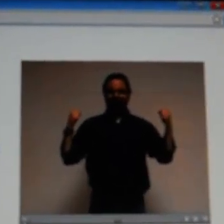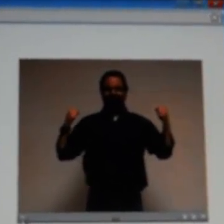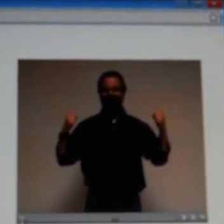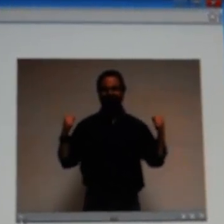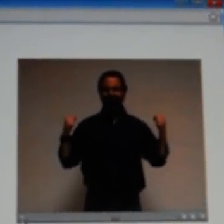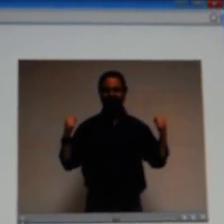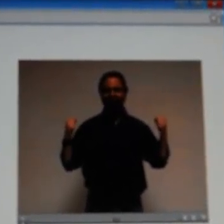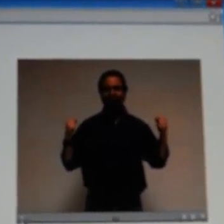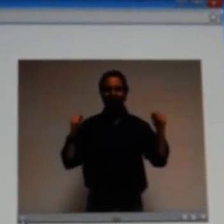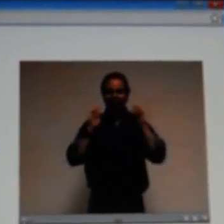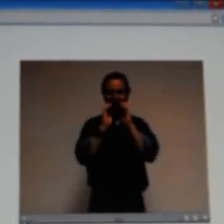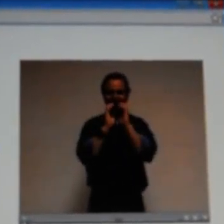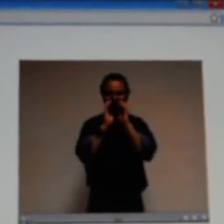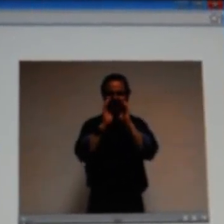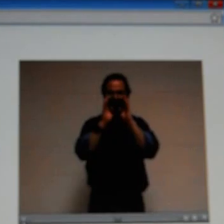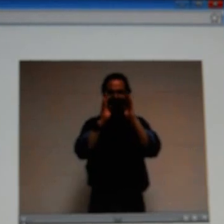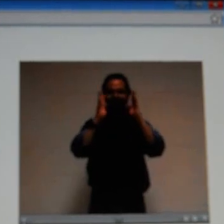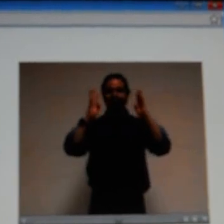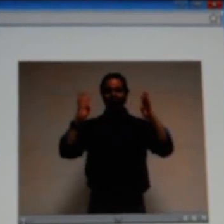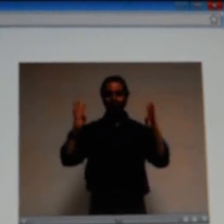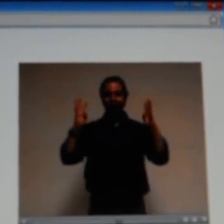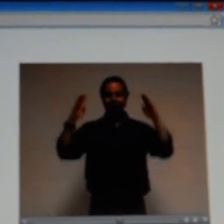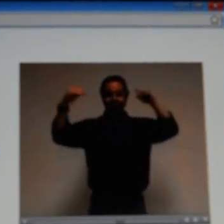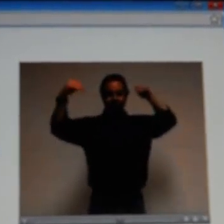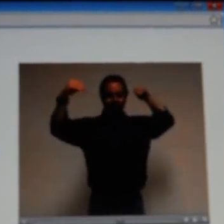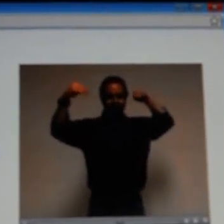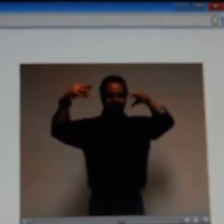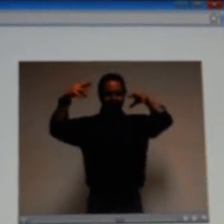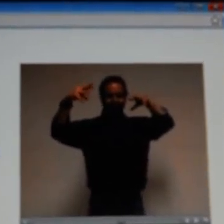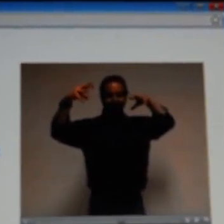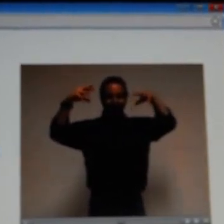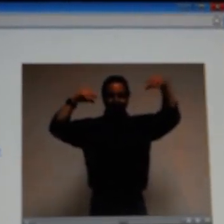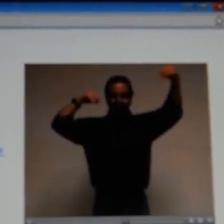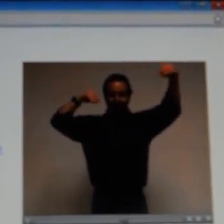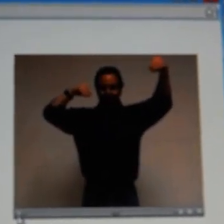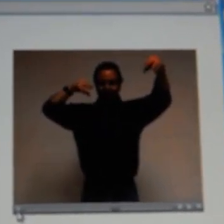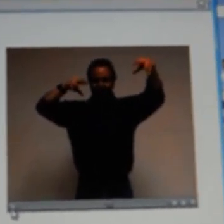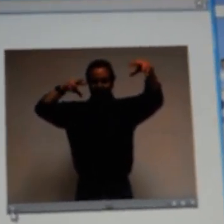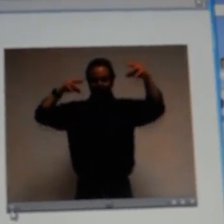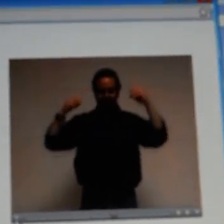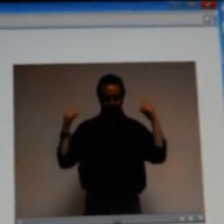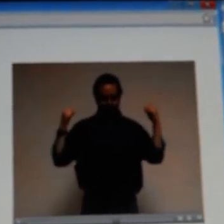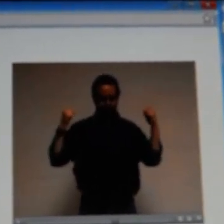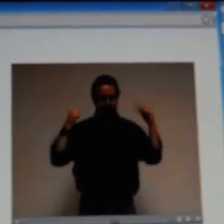So when CPR fails, the medical personnel grab the paddles